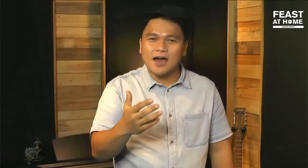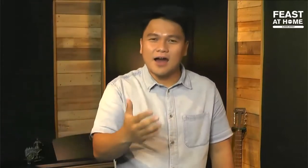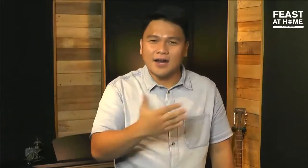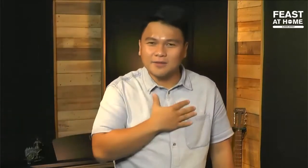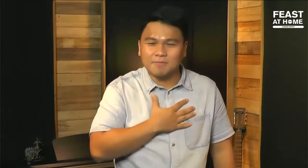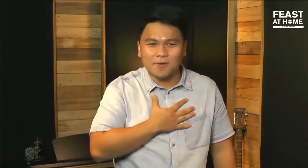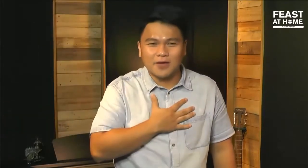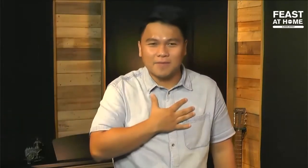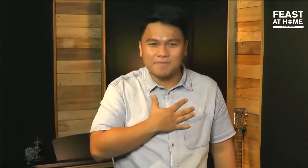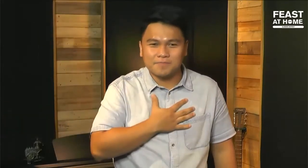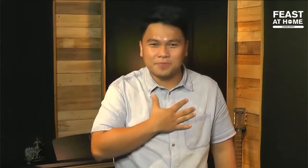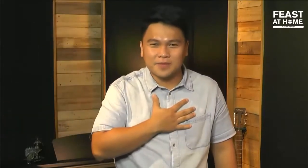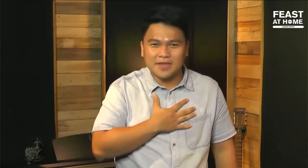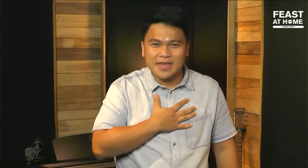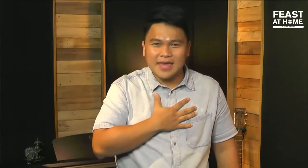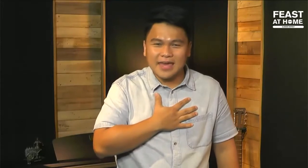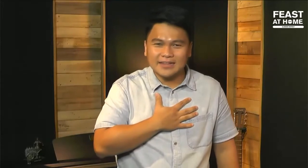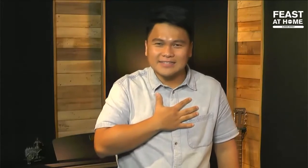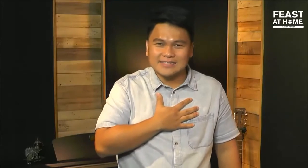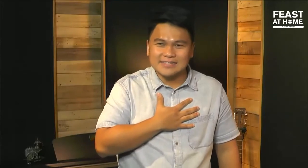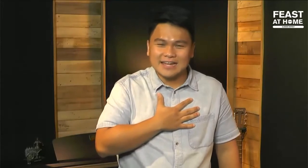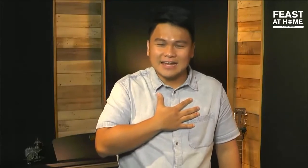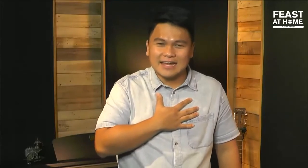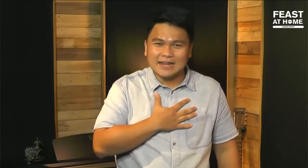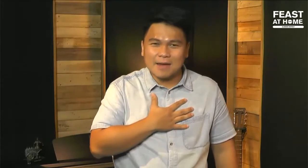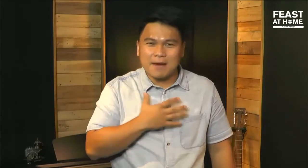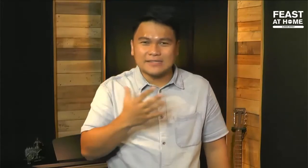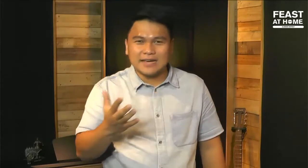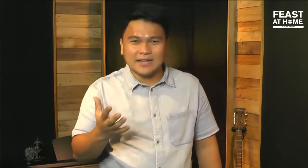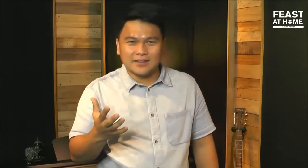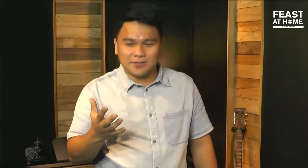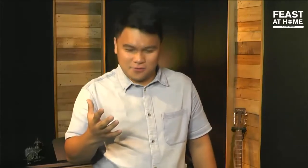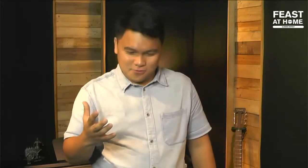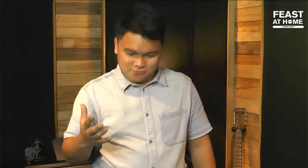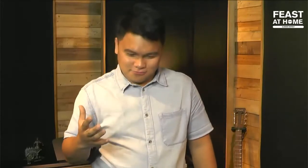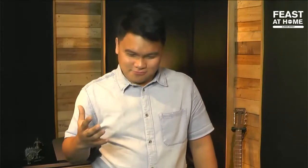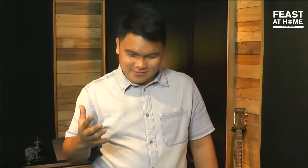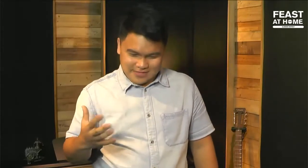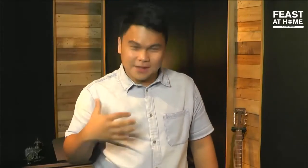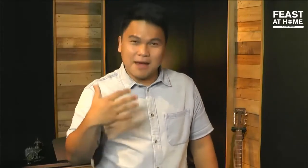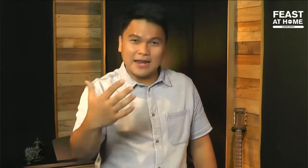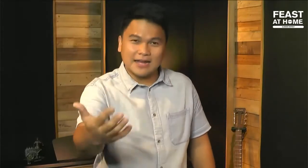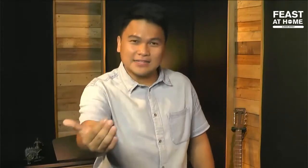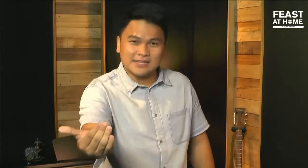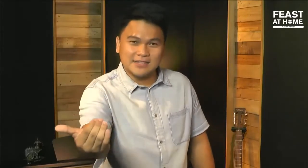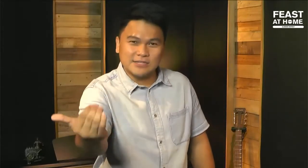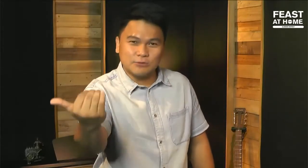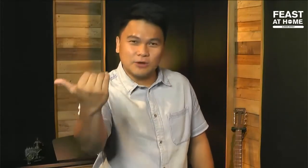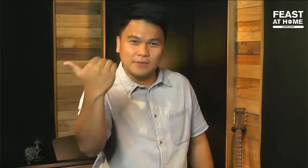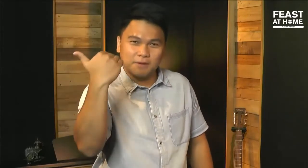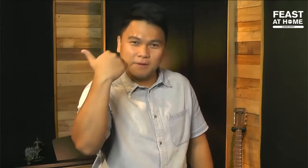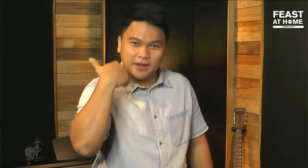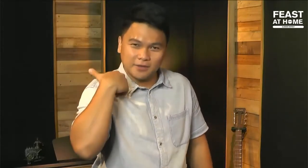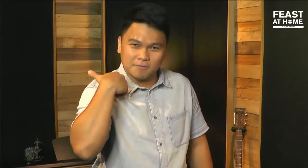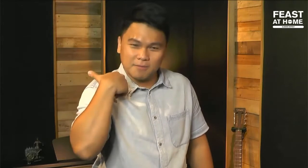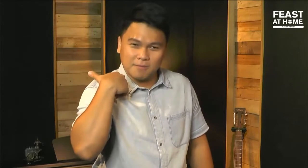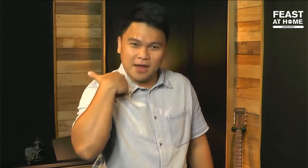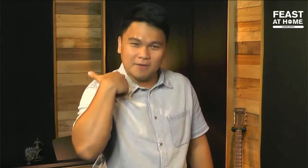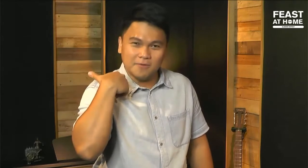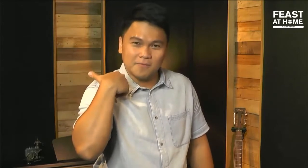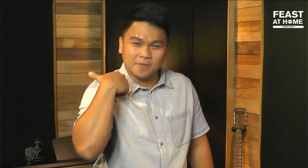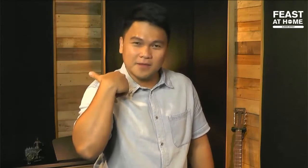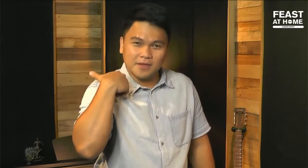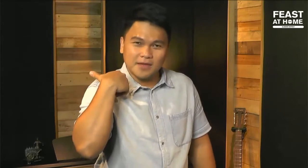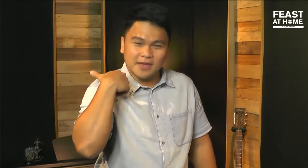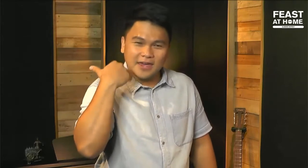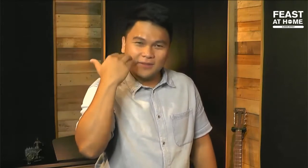Heartbroken. And napakasakit yung nagmahal ka tapos hindi sinuklian pabalik yung pagmamahal